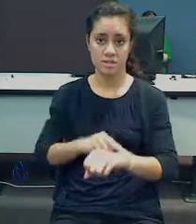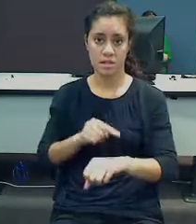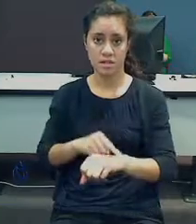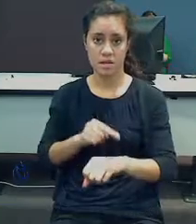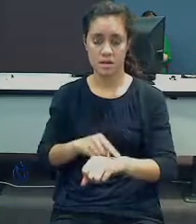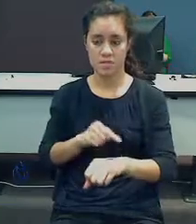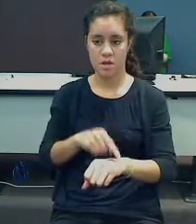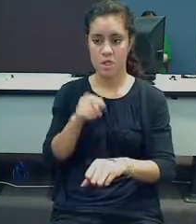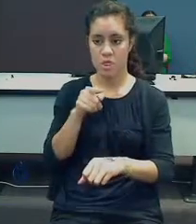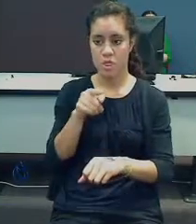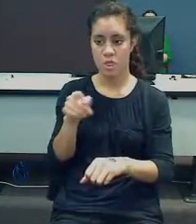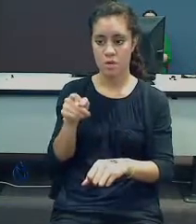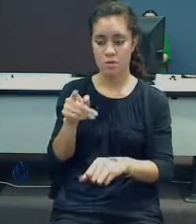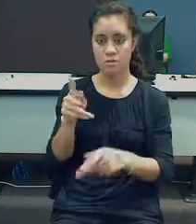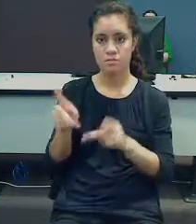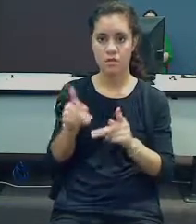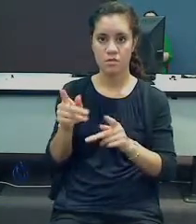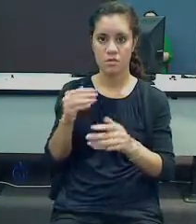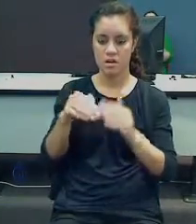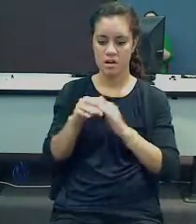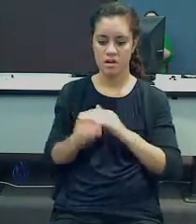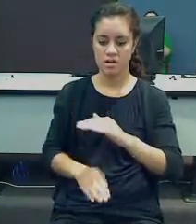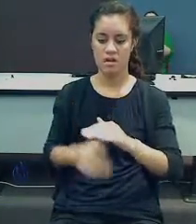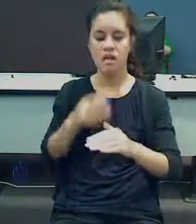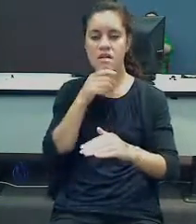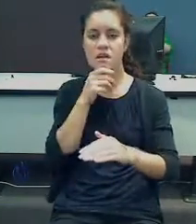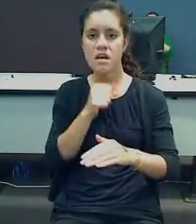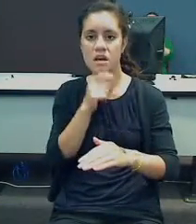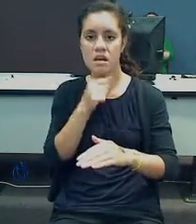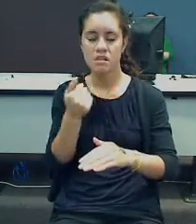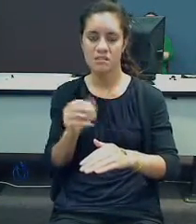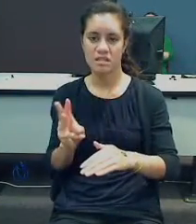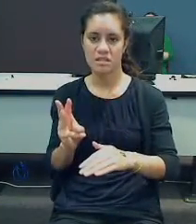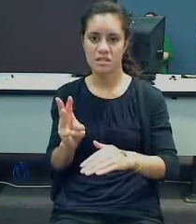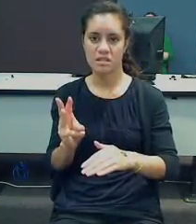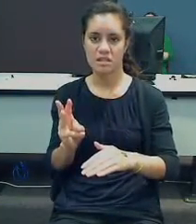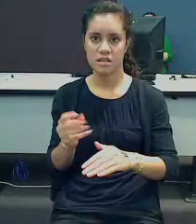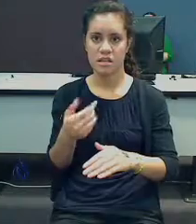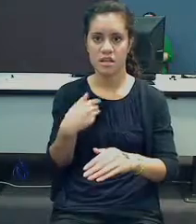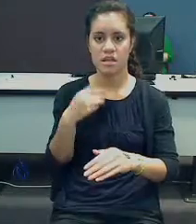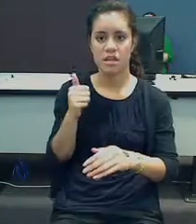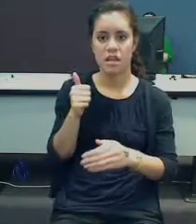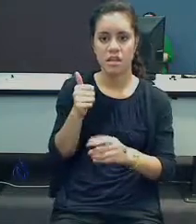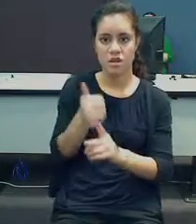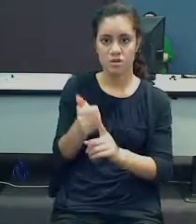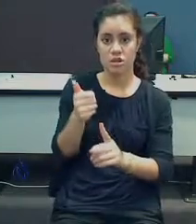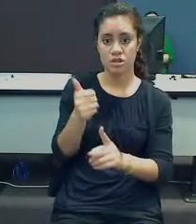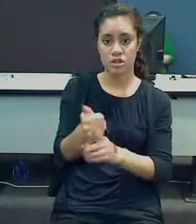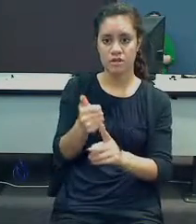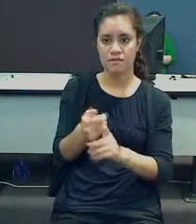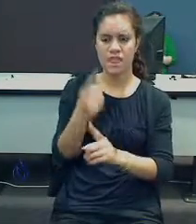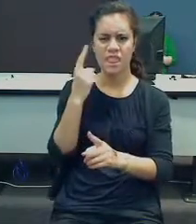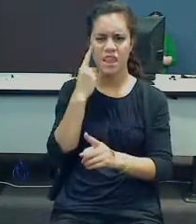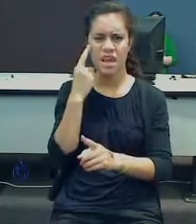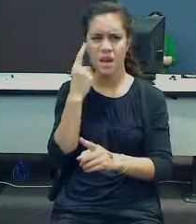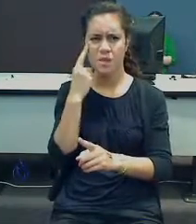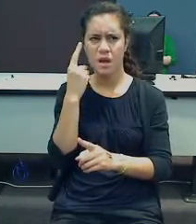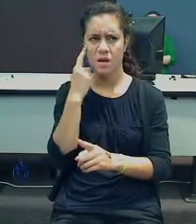under the age of 16 years old, like yourselves. Think about that for a second. 1.7 million